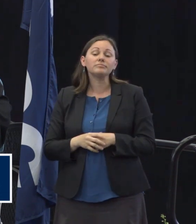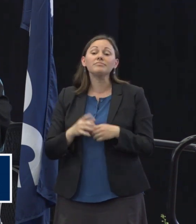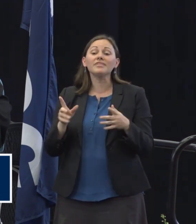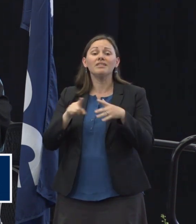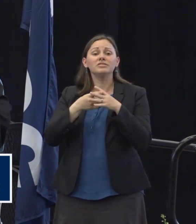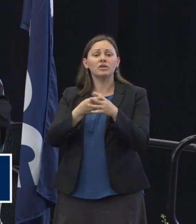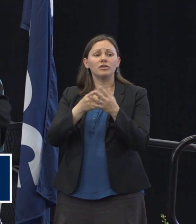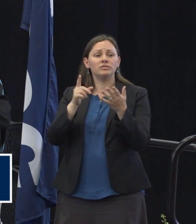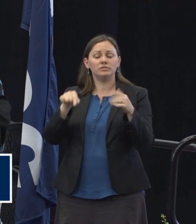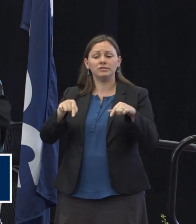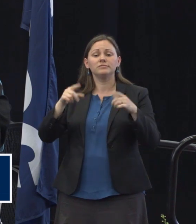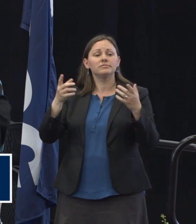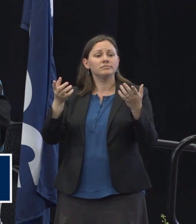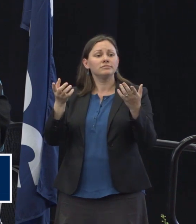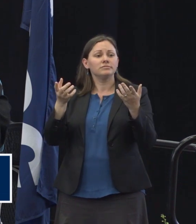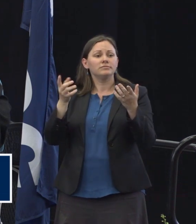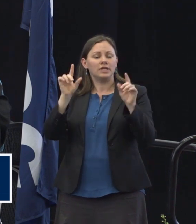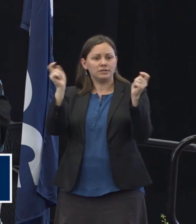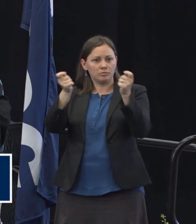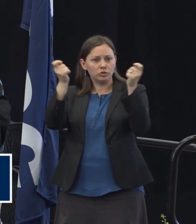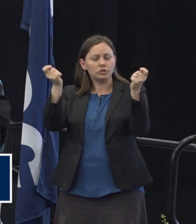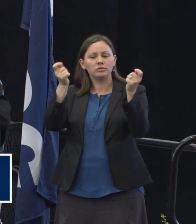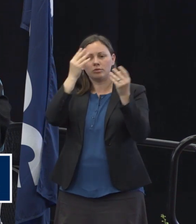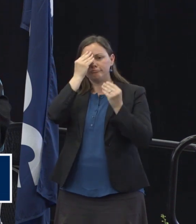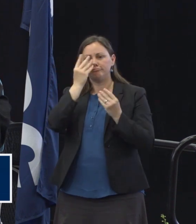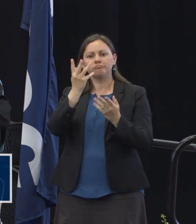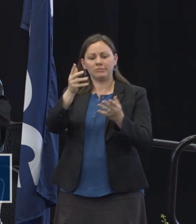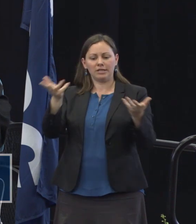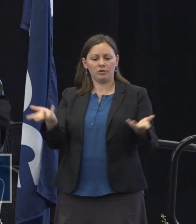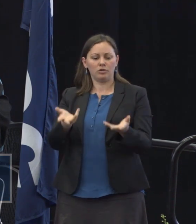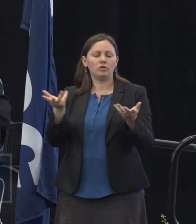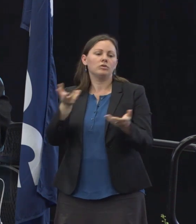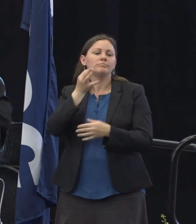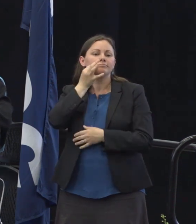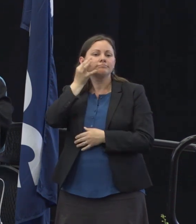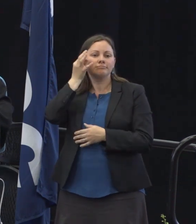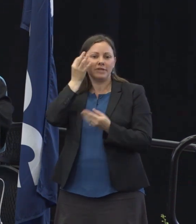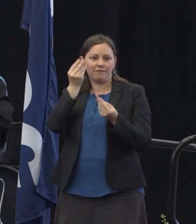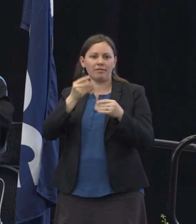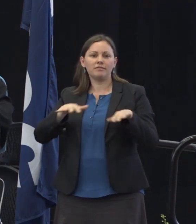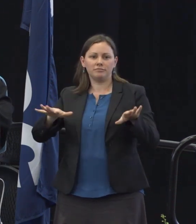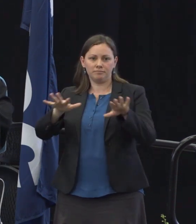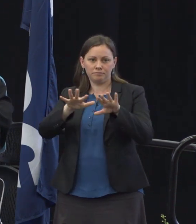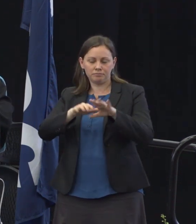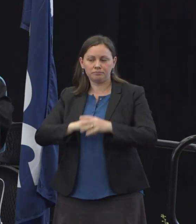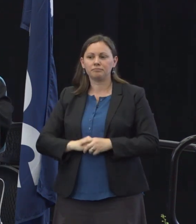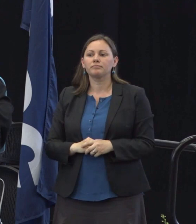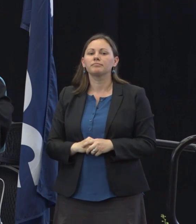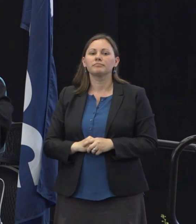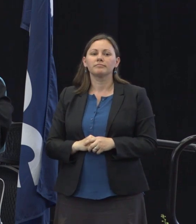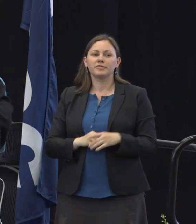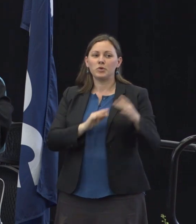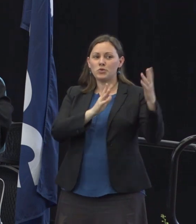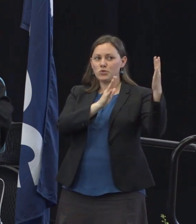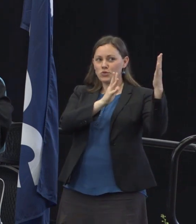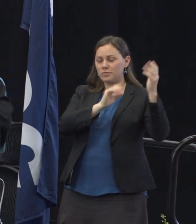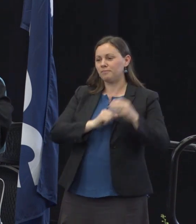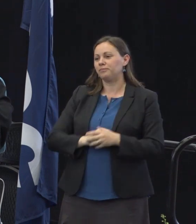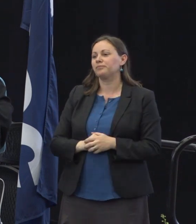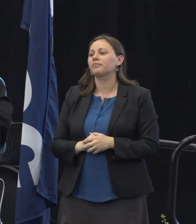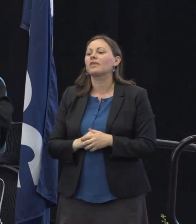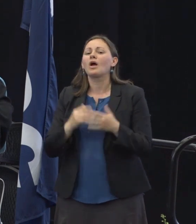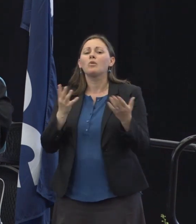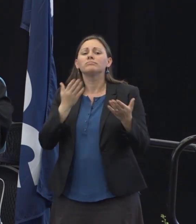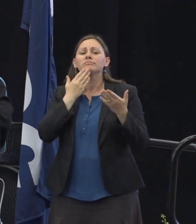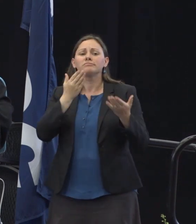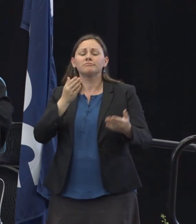like to acknowledge that we are in traditional Mi'kmaq territory. A special thanks to Ira Fitch for leading us